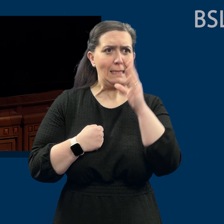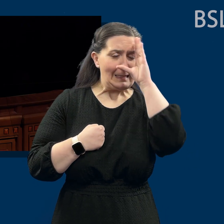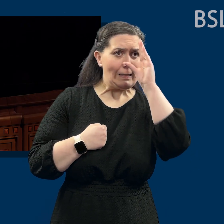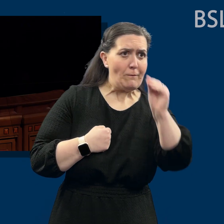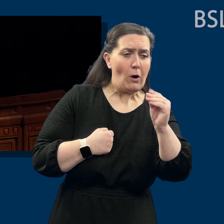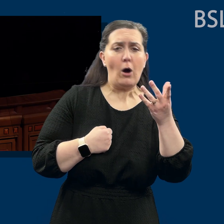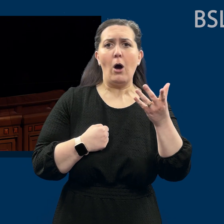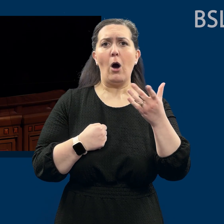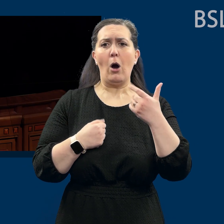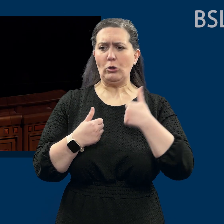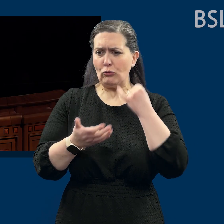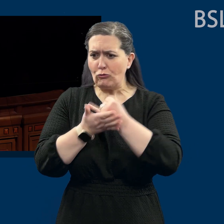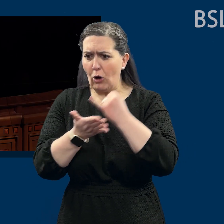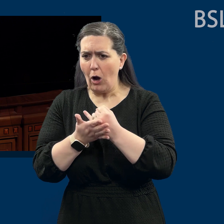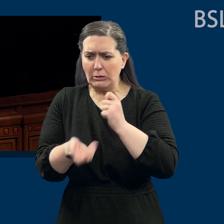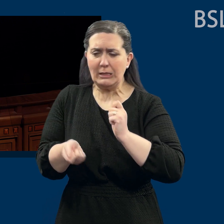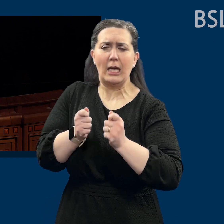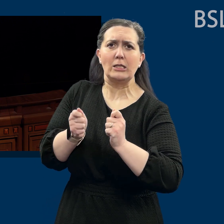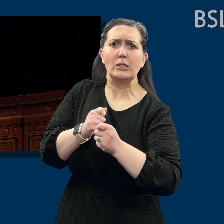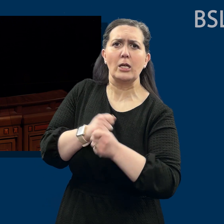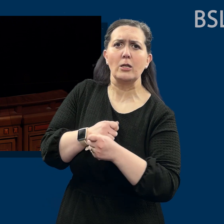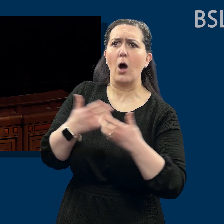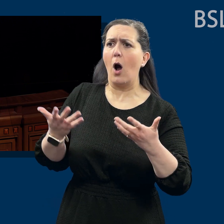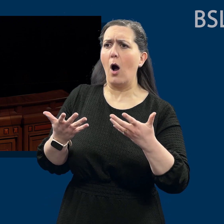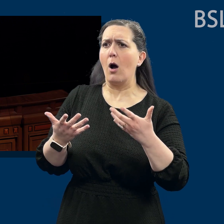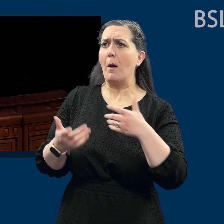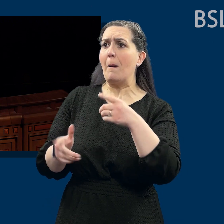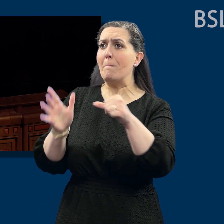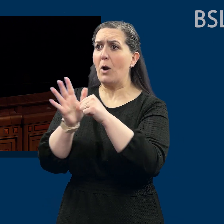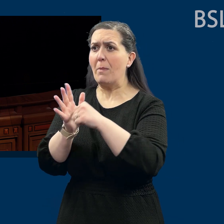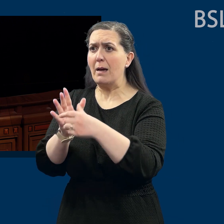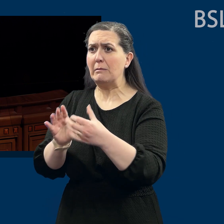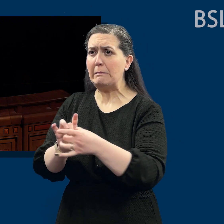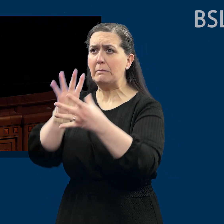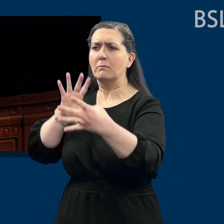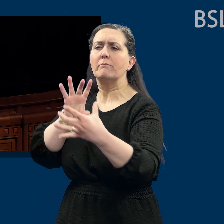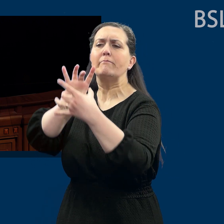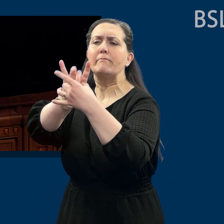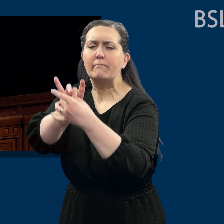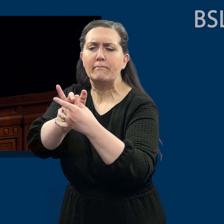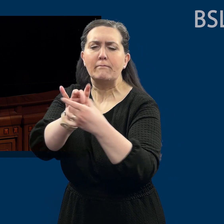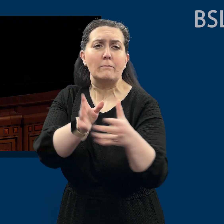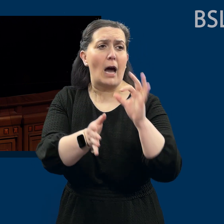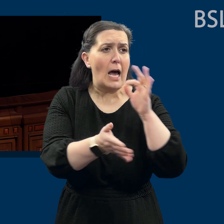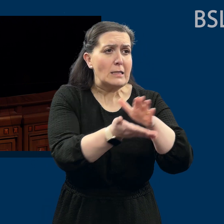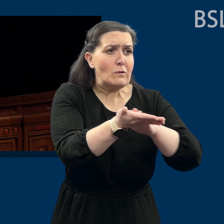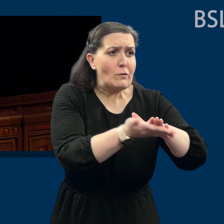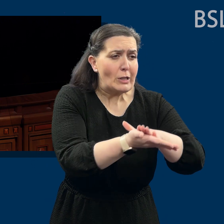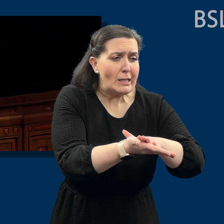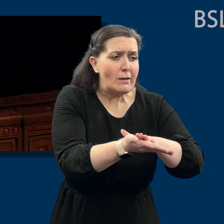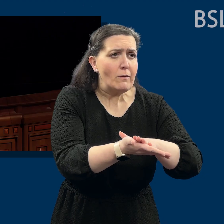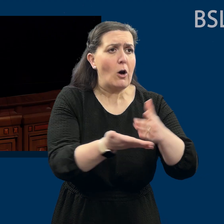What confessions would we make? What practices would we discontinue? What accounts would we settle?